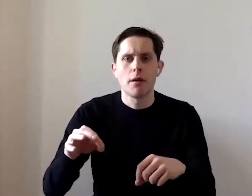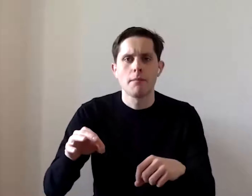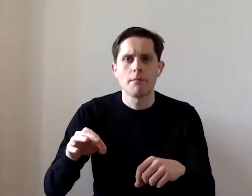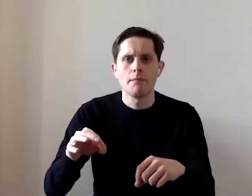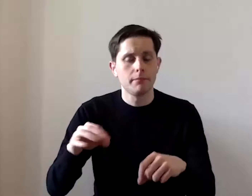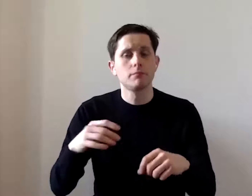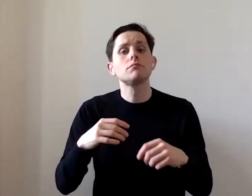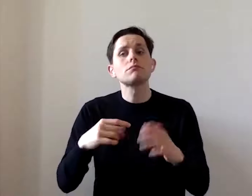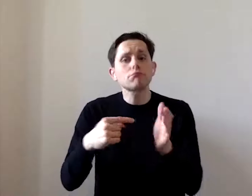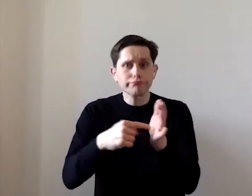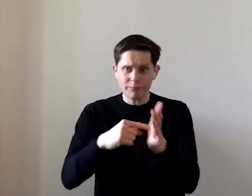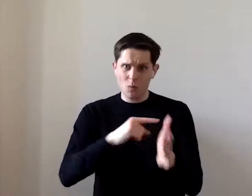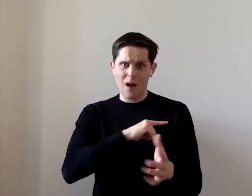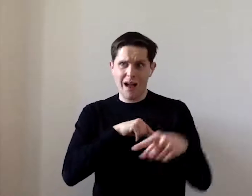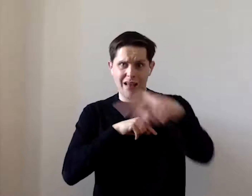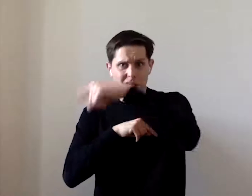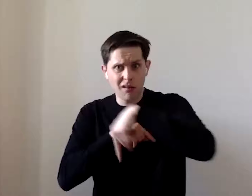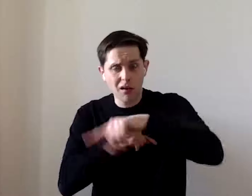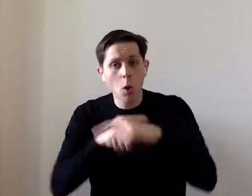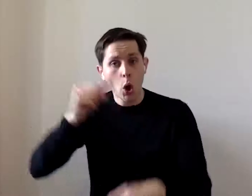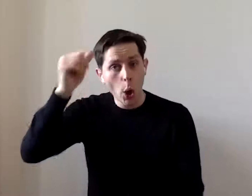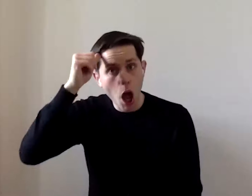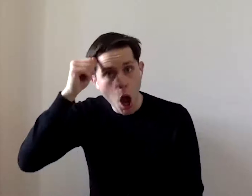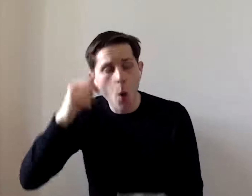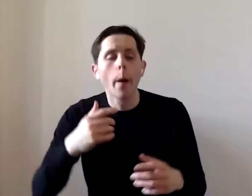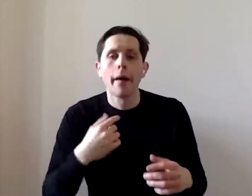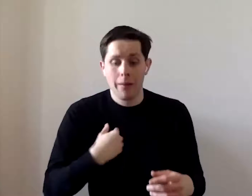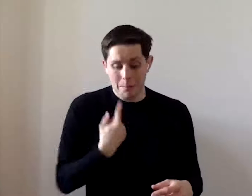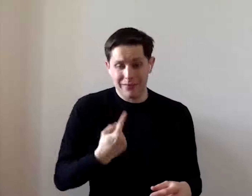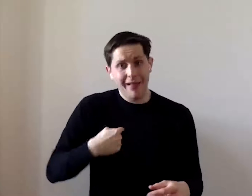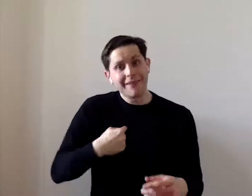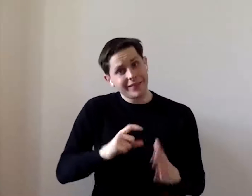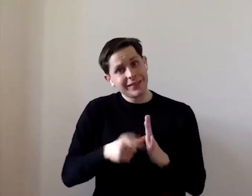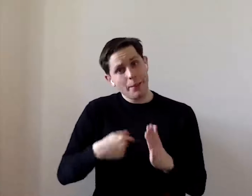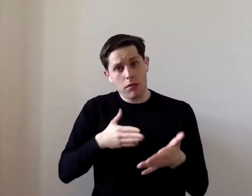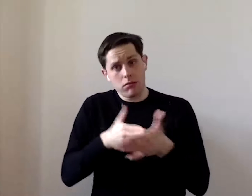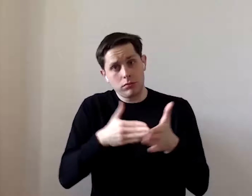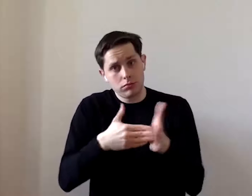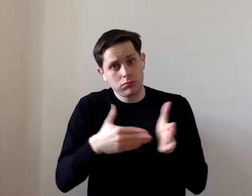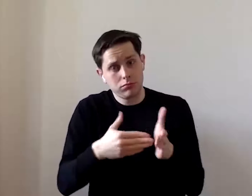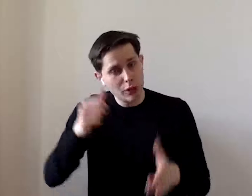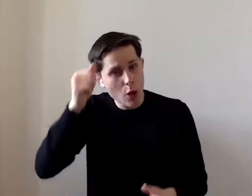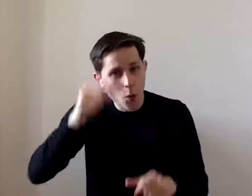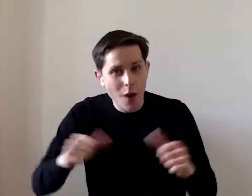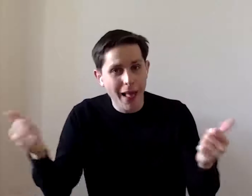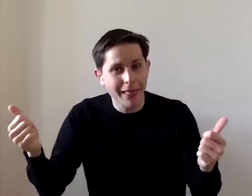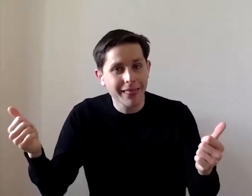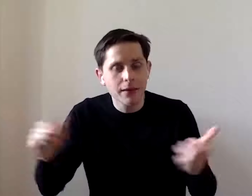future architectural practice is enacted by those who understand the barriers faced by disabled communities in the built environment.